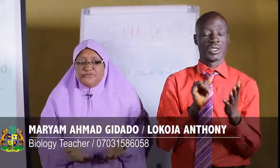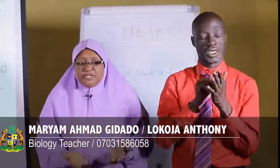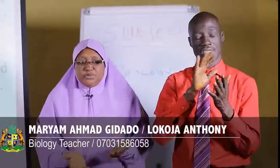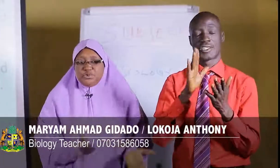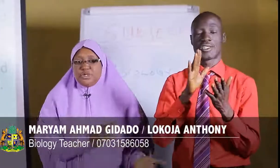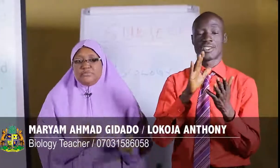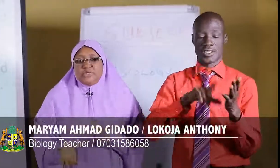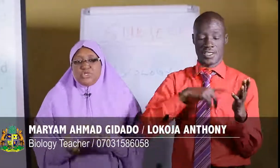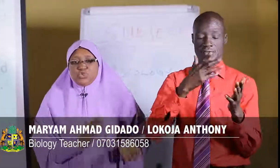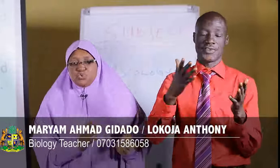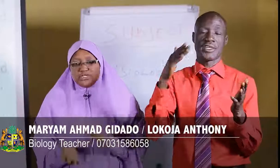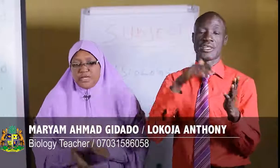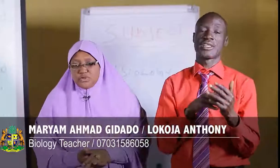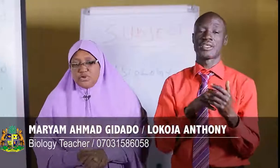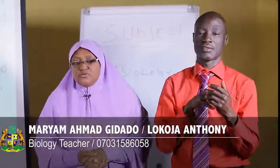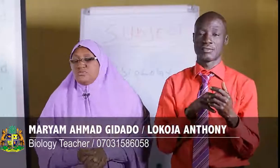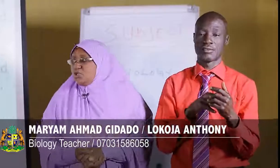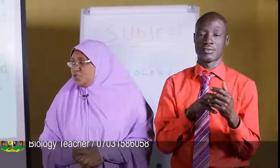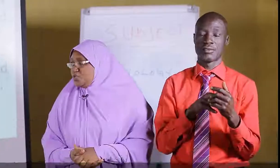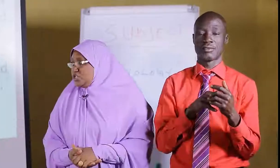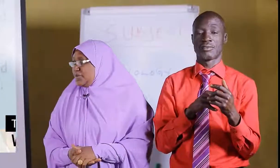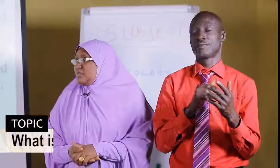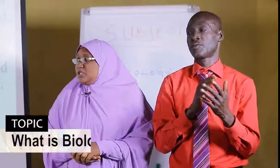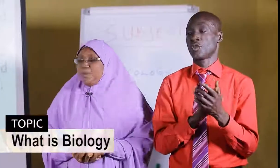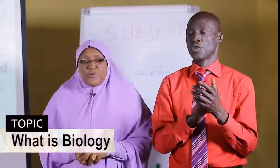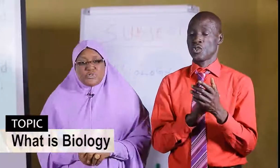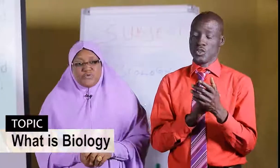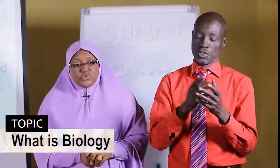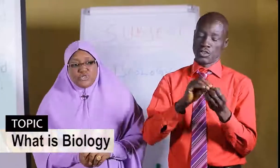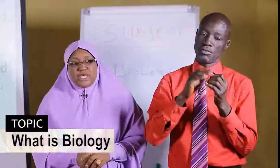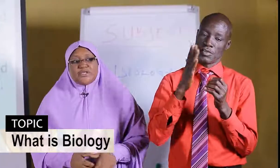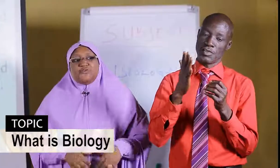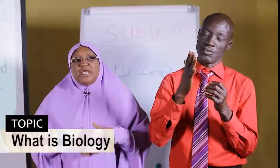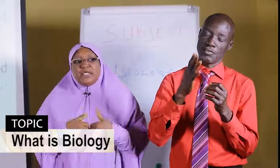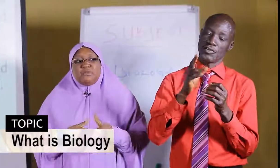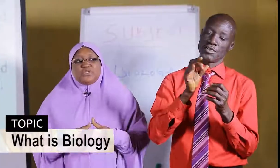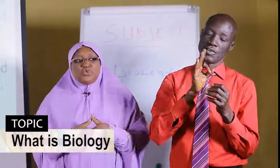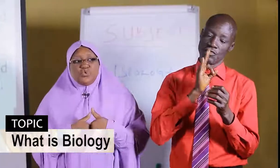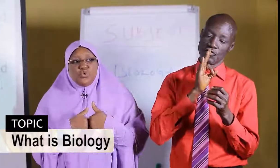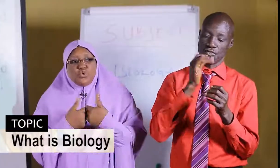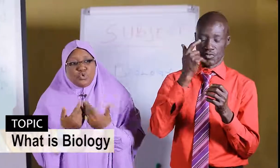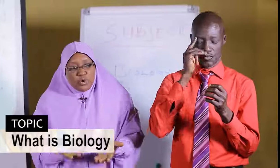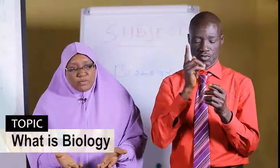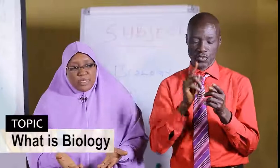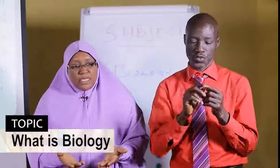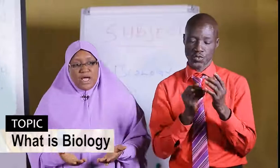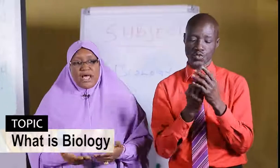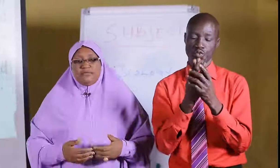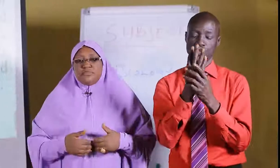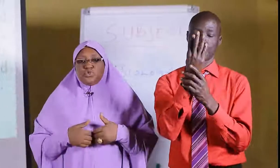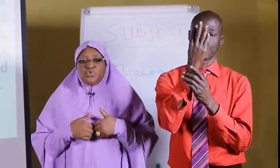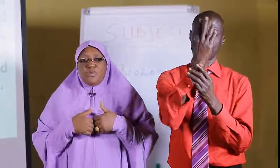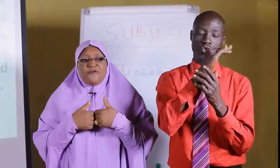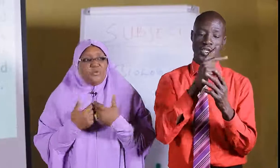the difference between the two types of nutrition. The purpose of nutrition is for the animals to grow